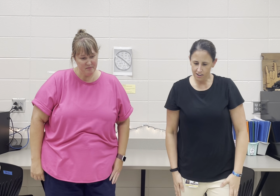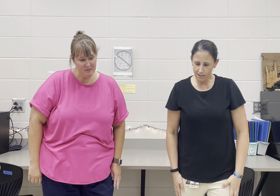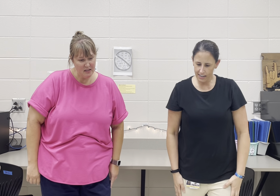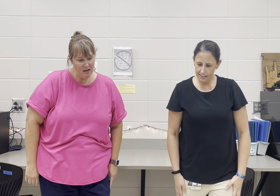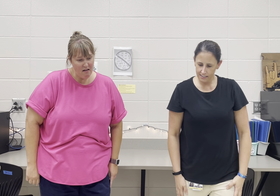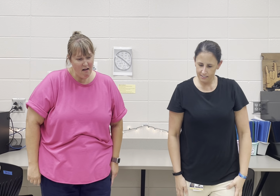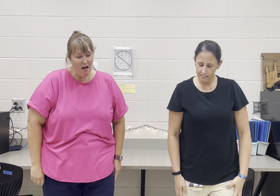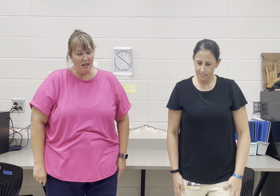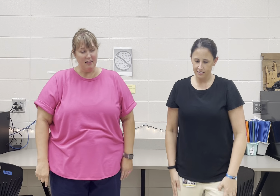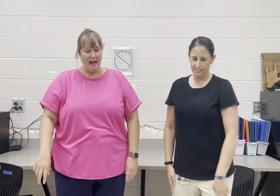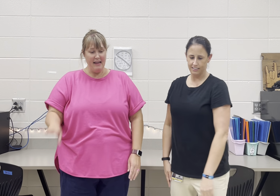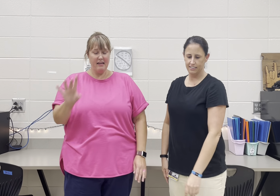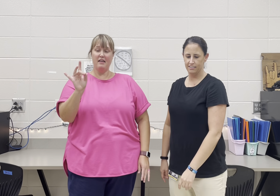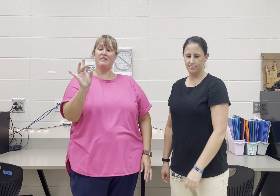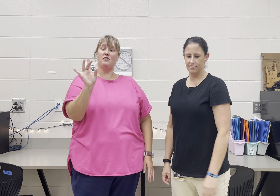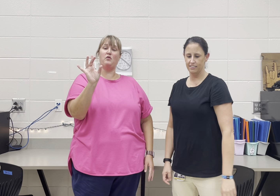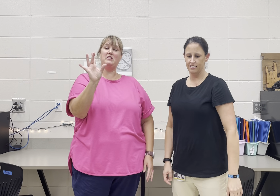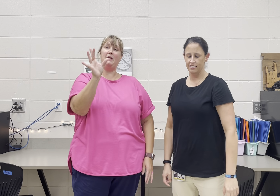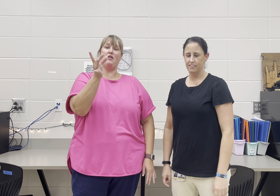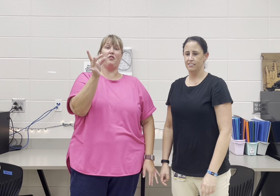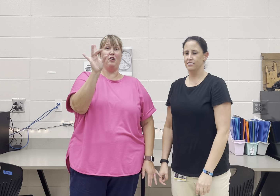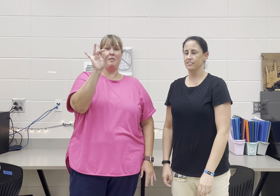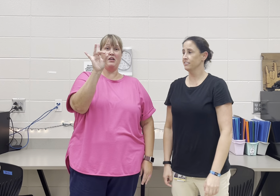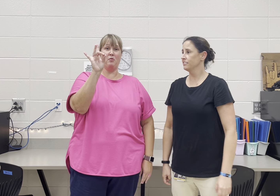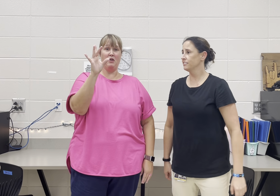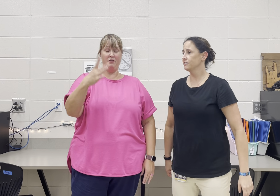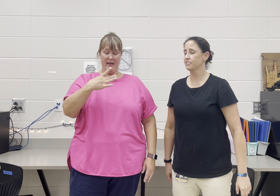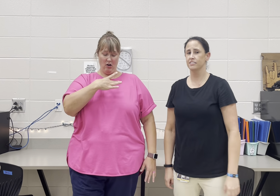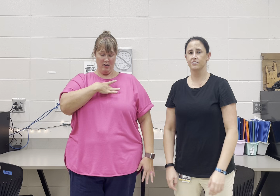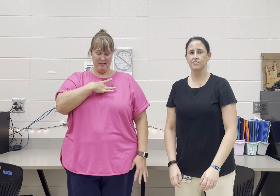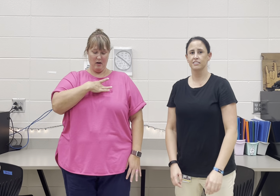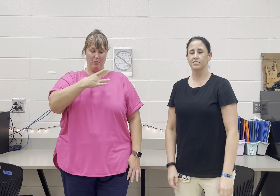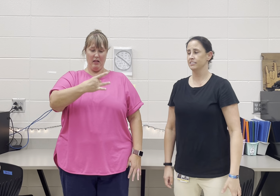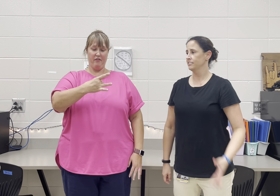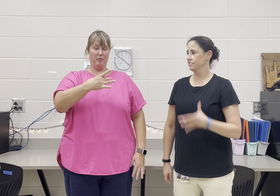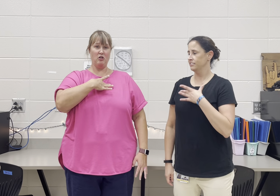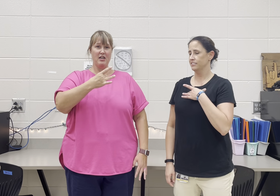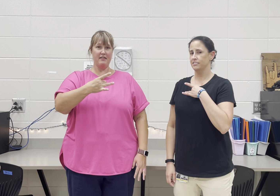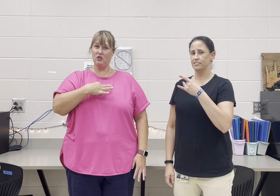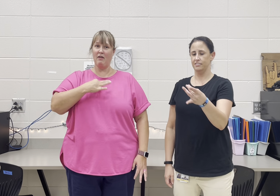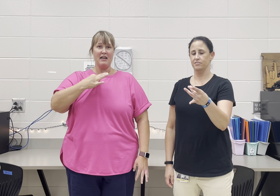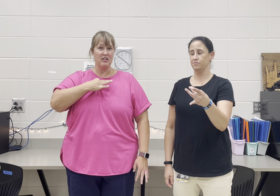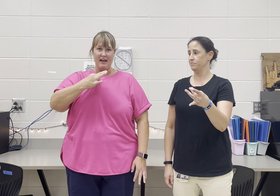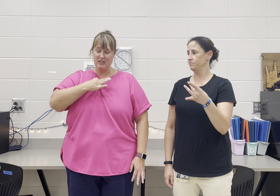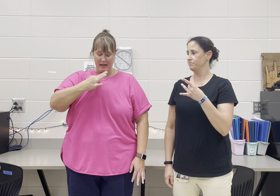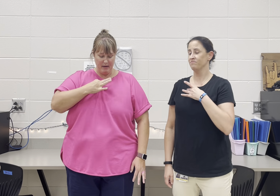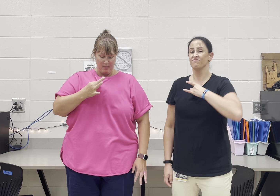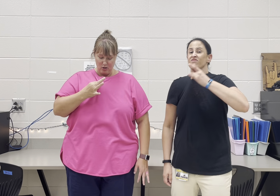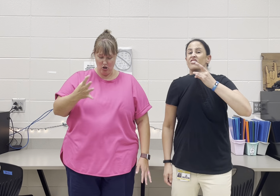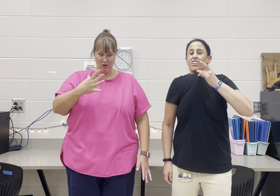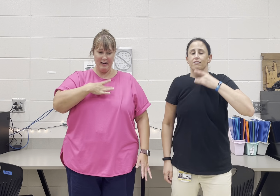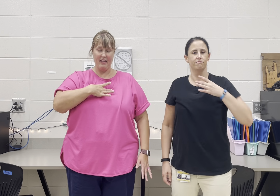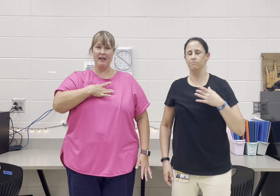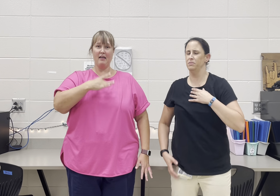All right. Like, so it's going to be your thumb and your middle finger. It's going to pull out from your chest. You don't actually have to like pick up your shirt or anything. Please